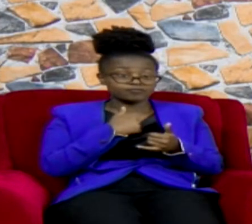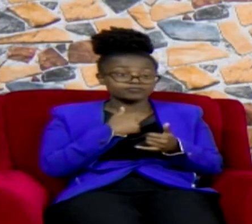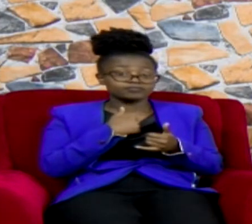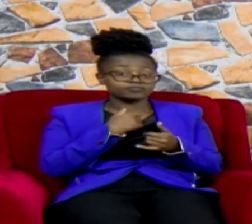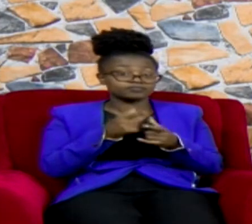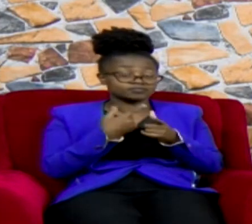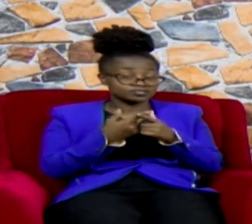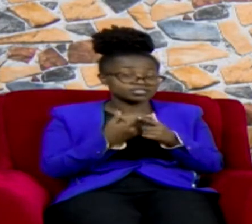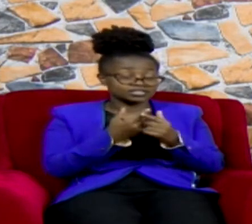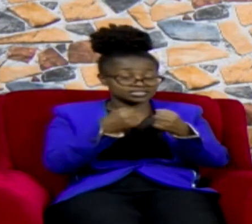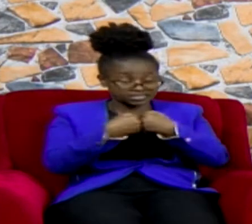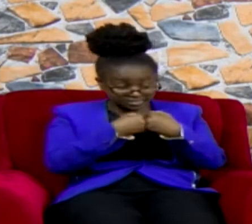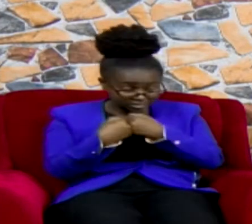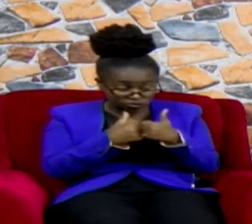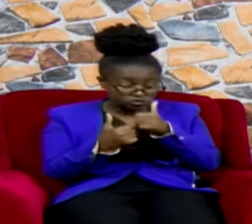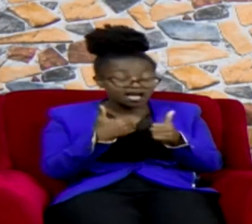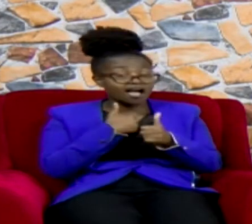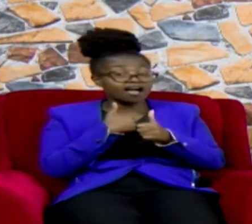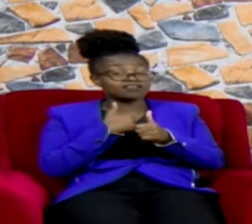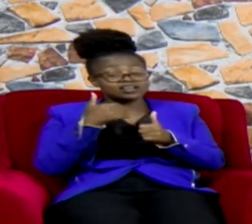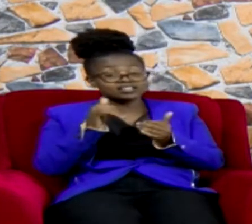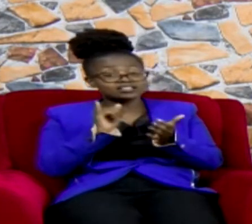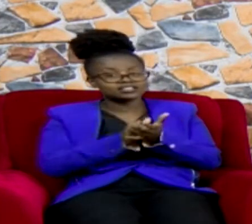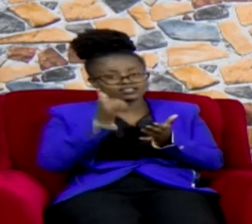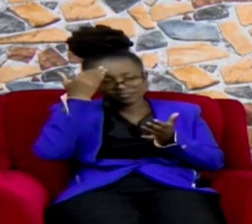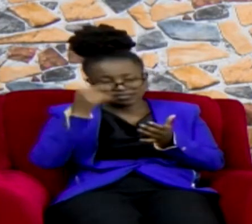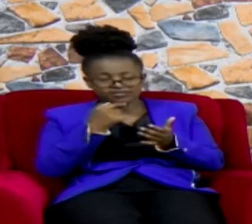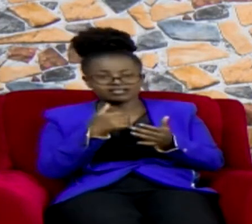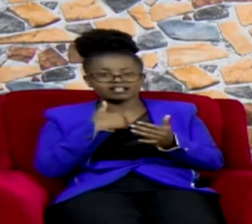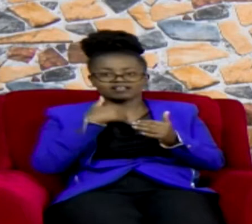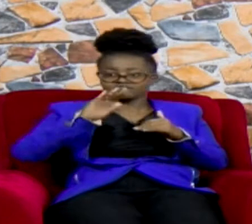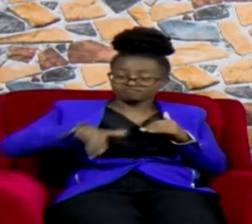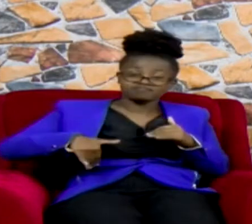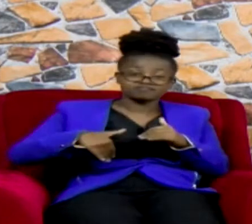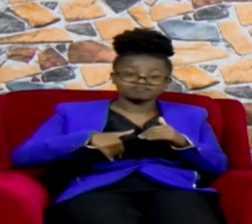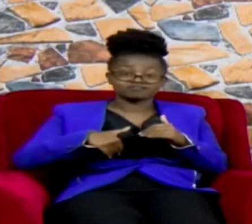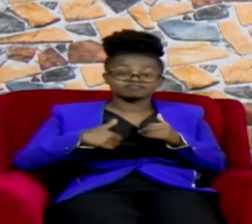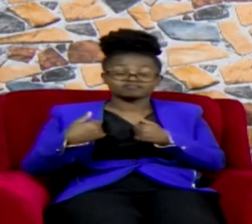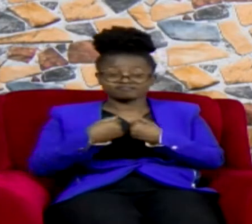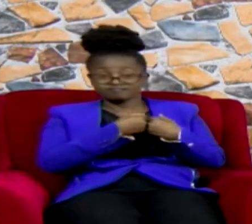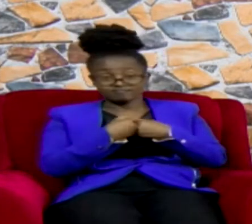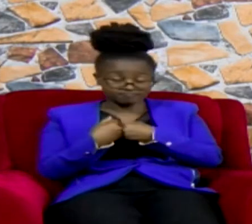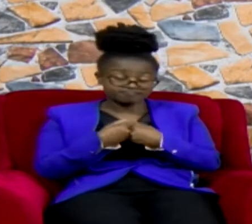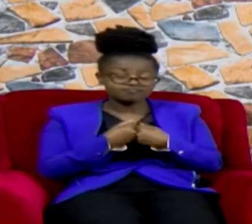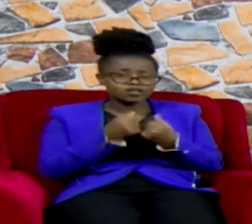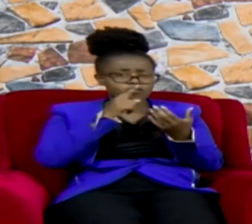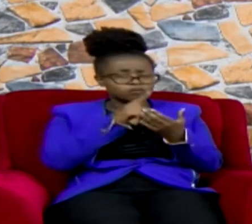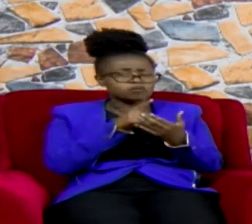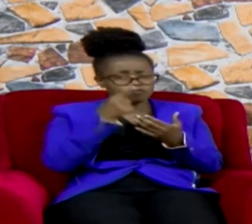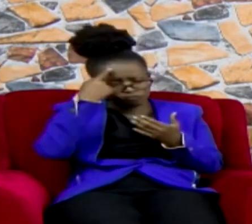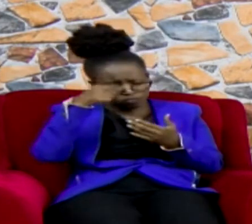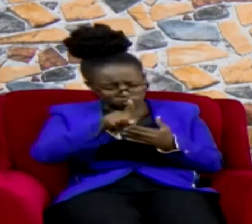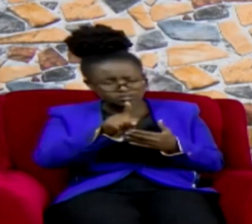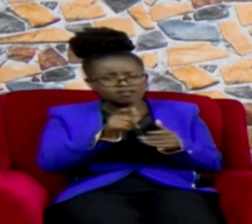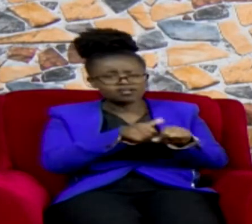then that is the challenge that they normally have. That's why we say they have delayed milestones and they're having challenges. So what like for you